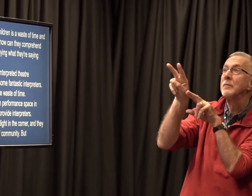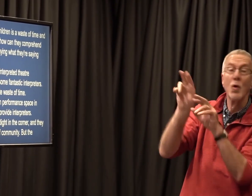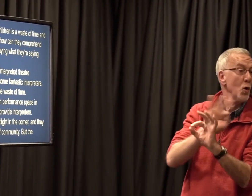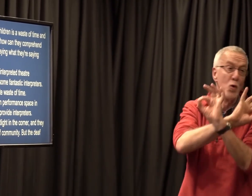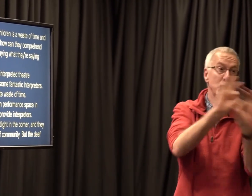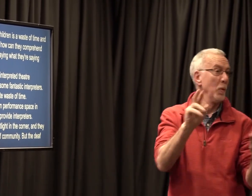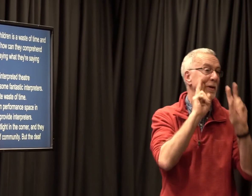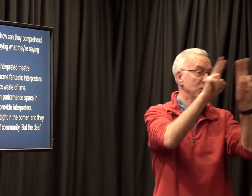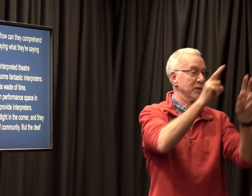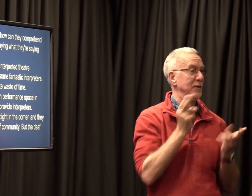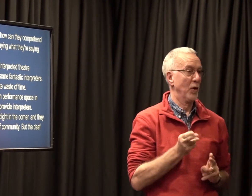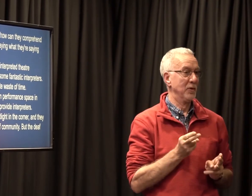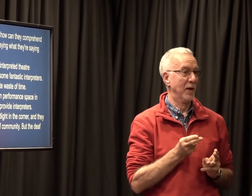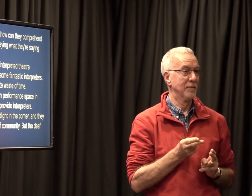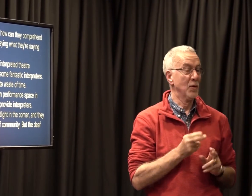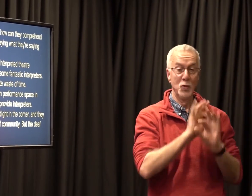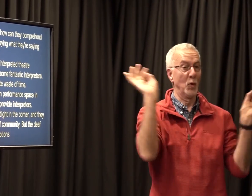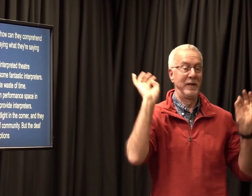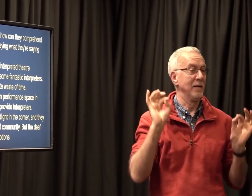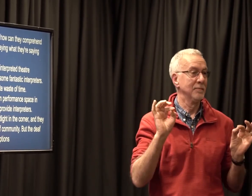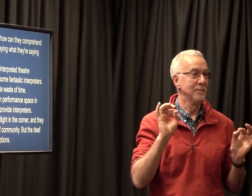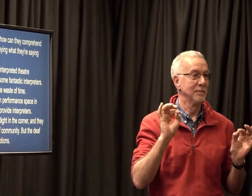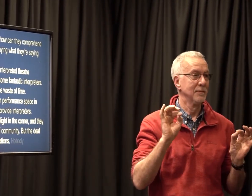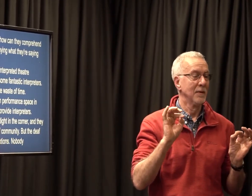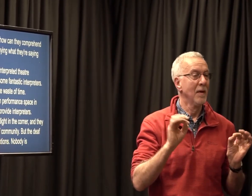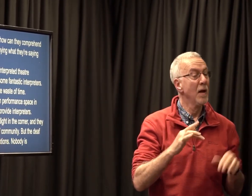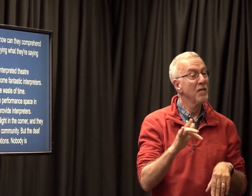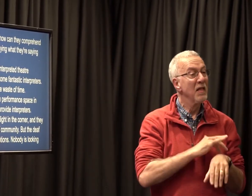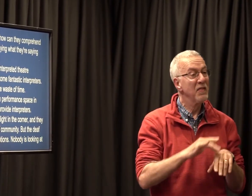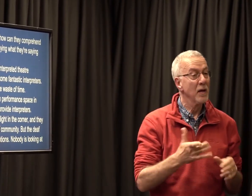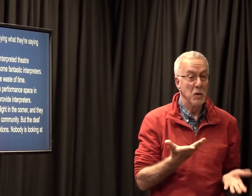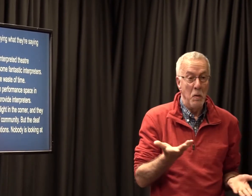are looking at the captions. Nobody is looking at the interpreter.